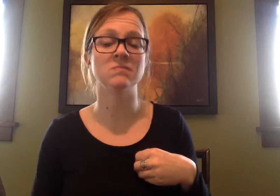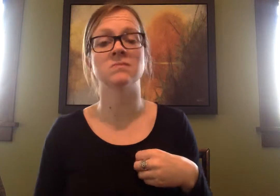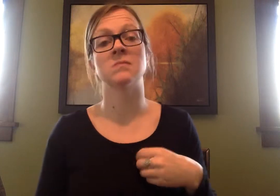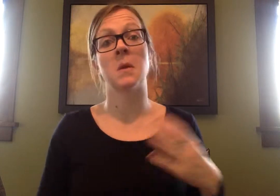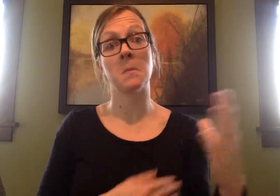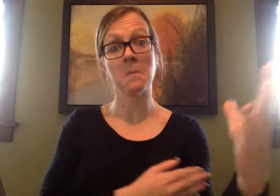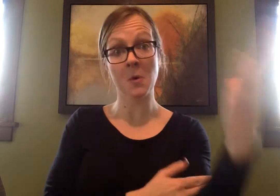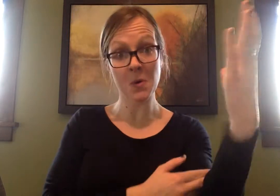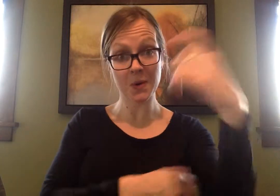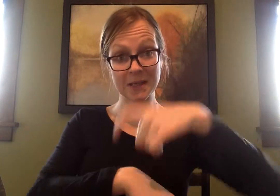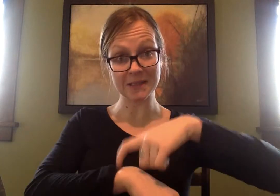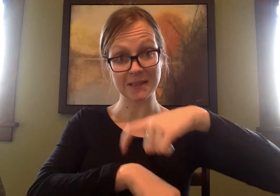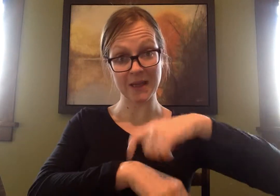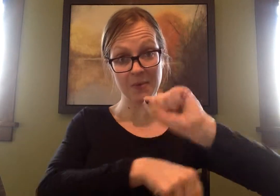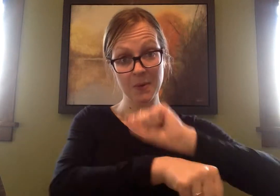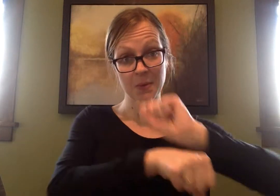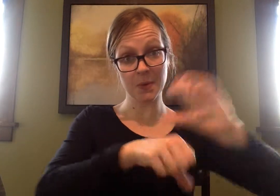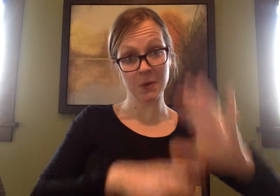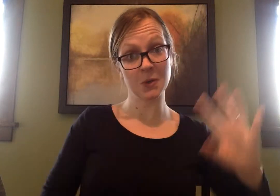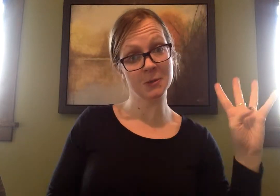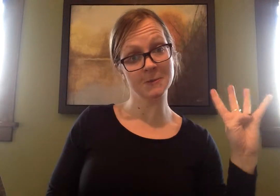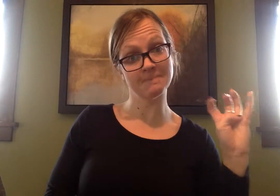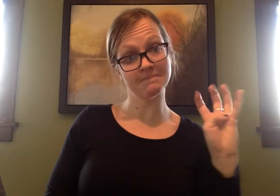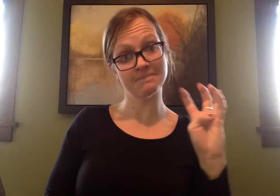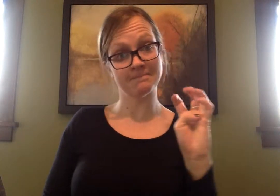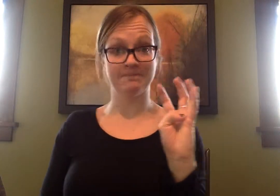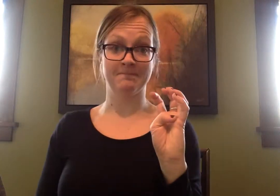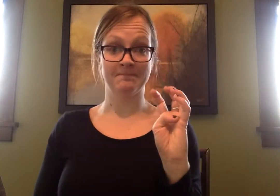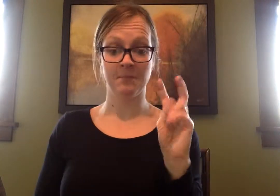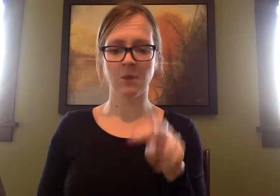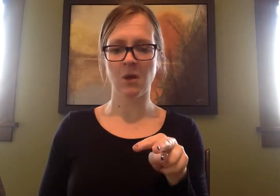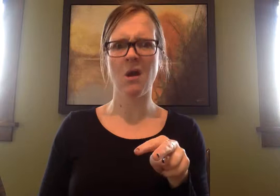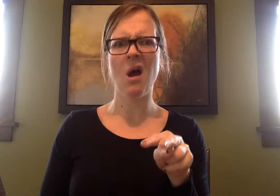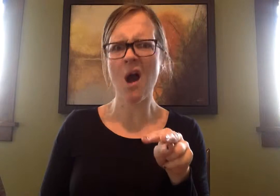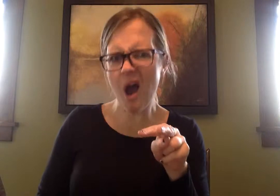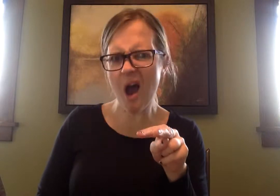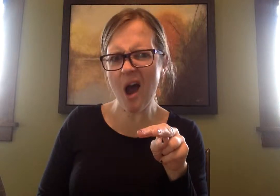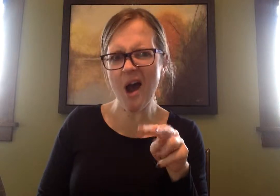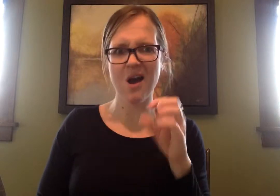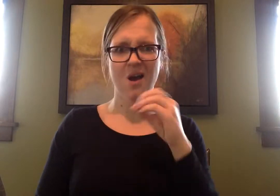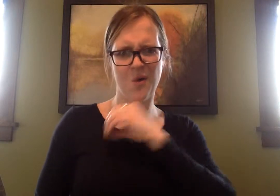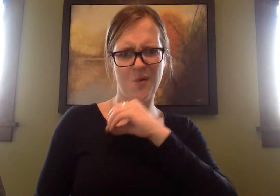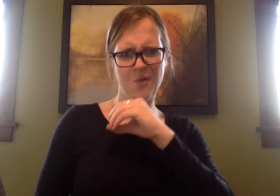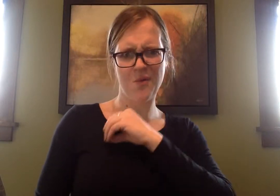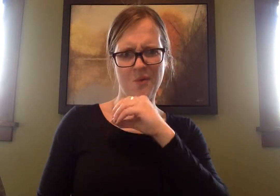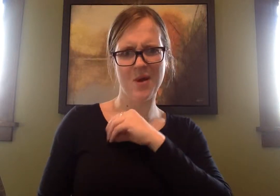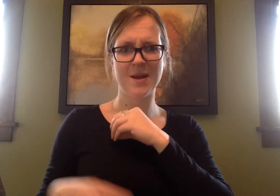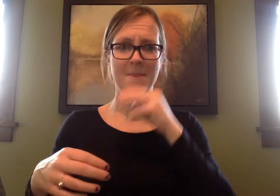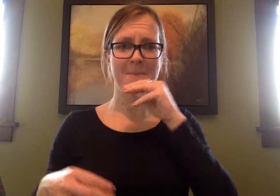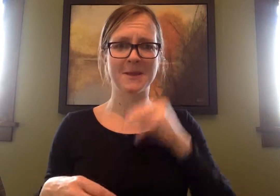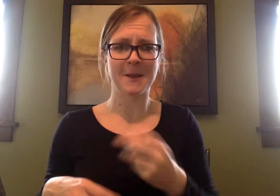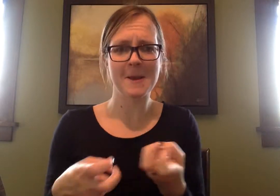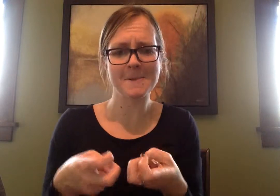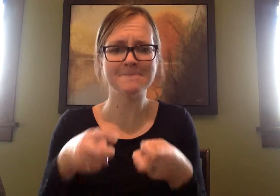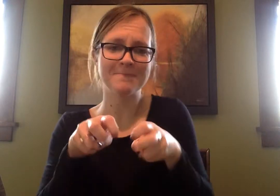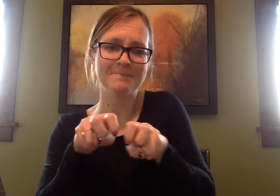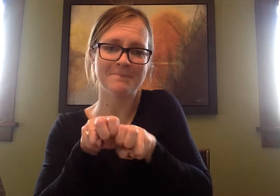them in the morning, Owen was snuggled up against Mzee, and Mzee didn't seem to mind